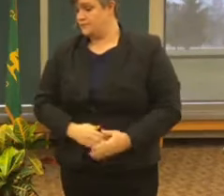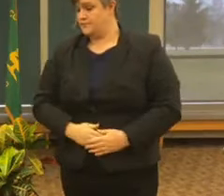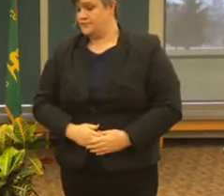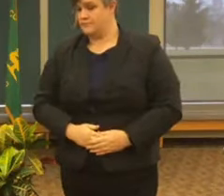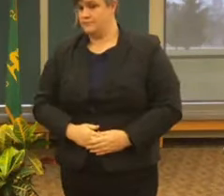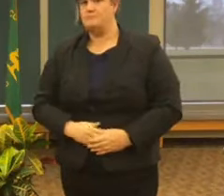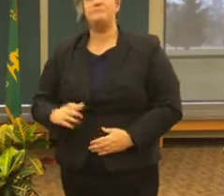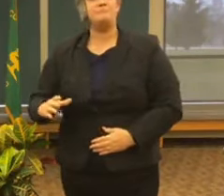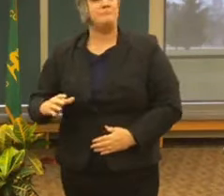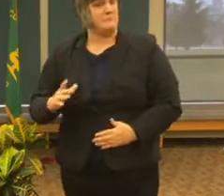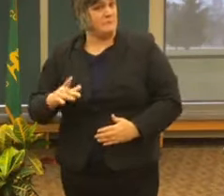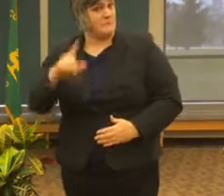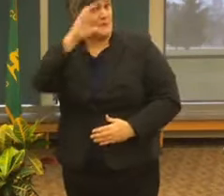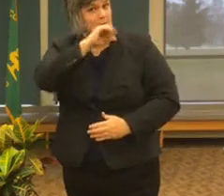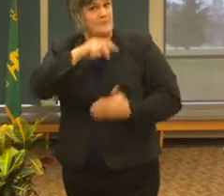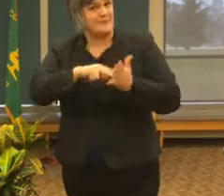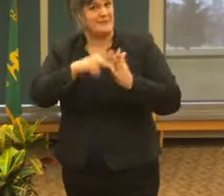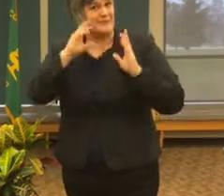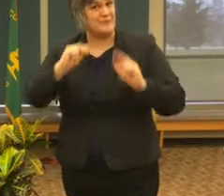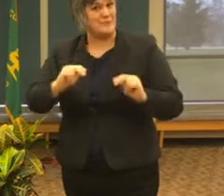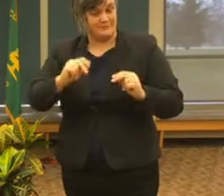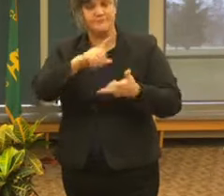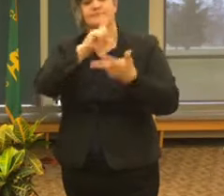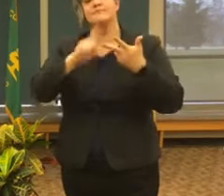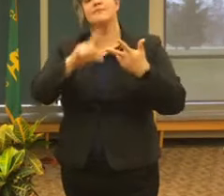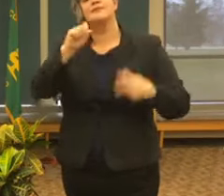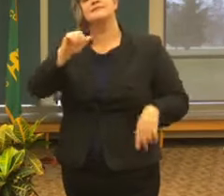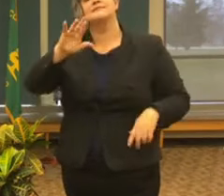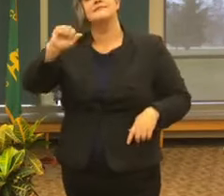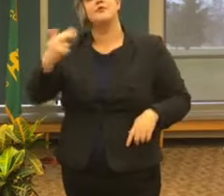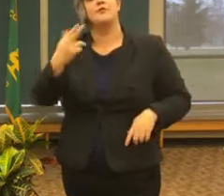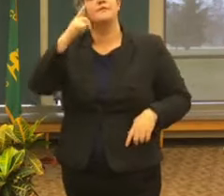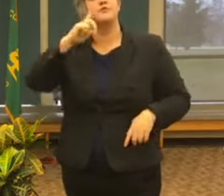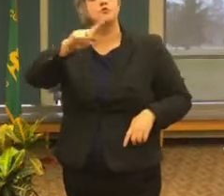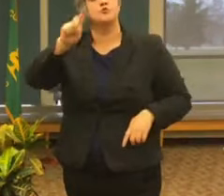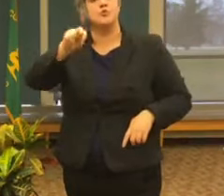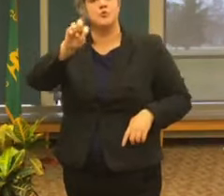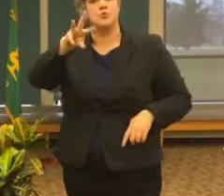I'm going to take that as a no. How about Sarah at the Detroit News?